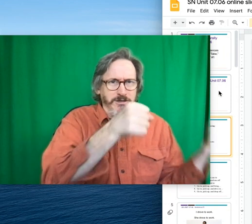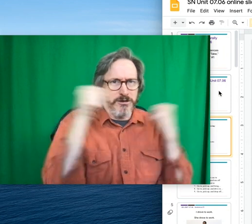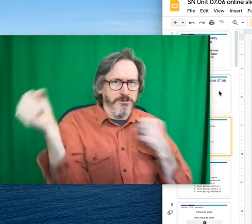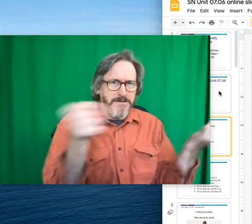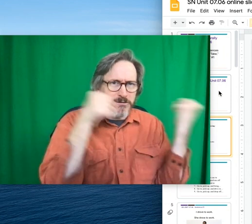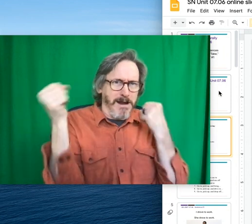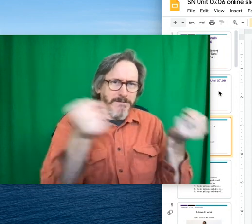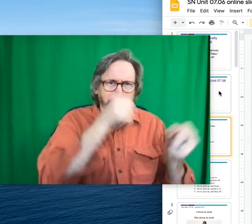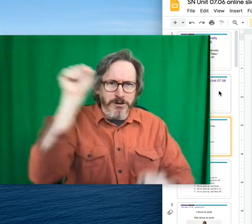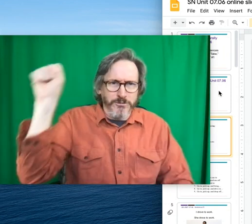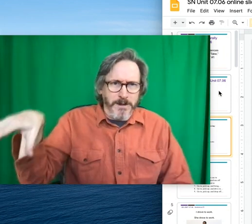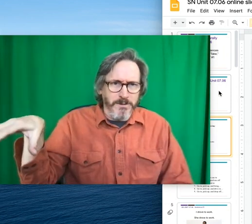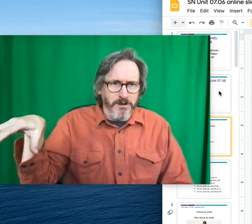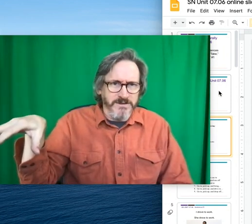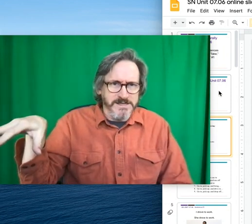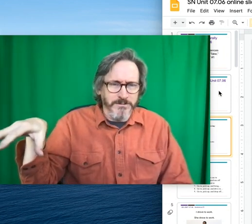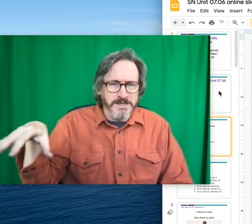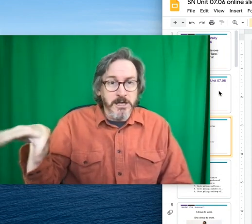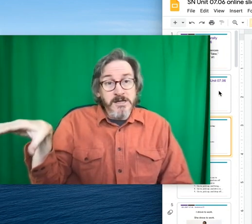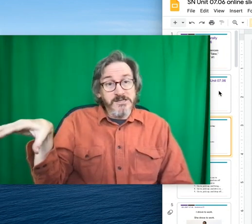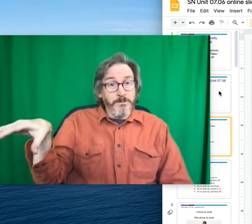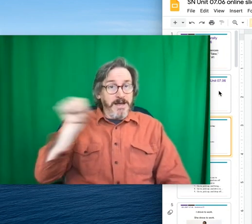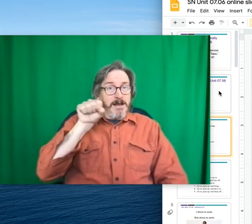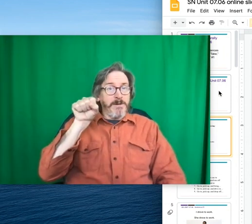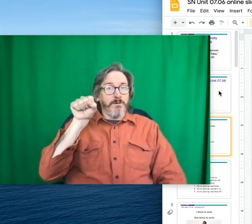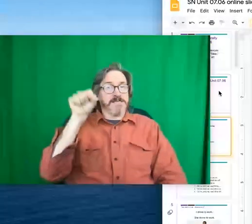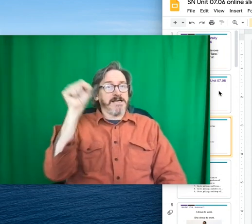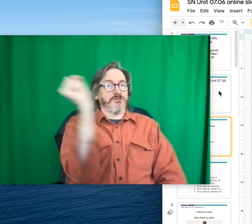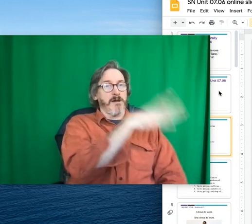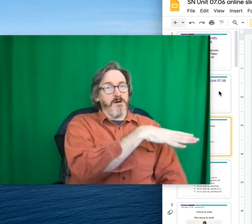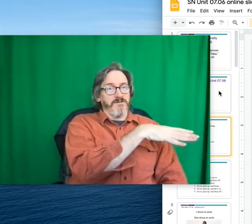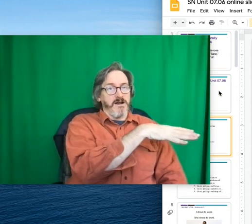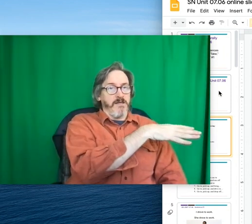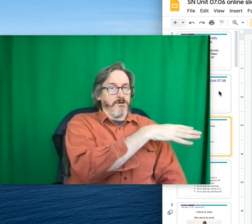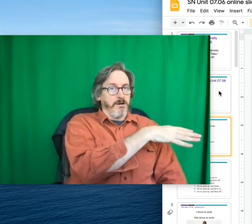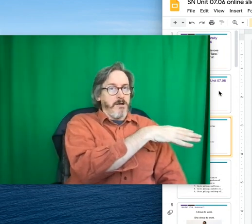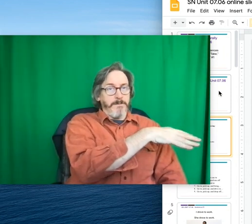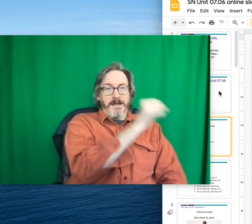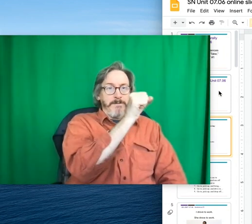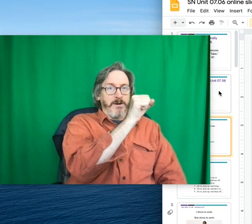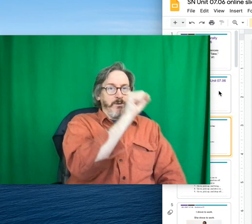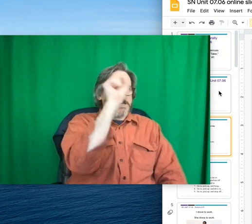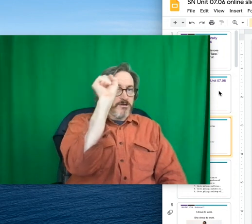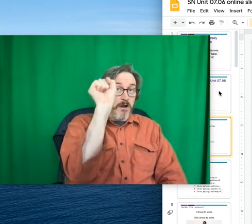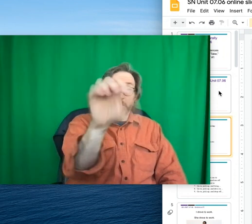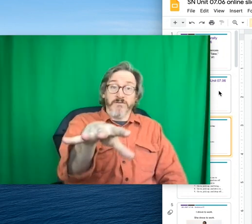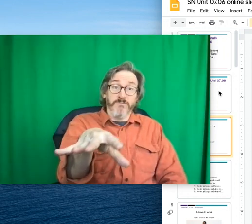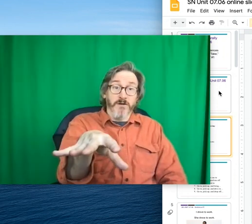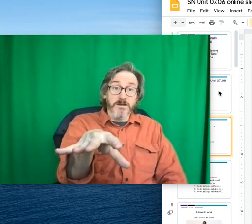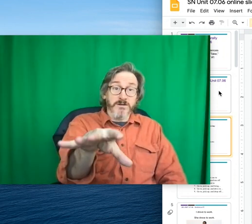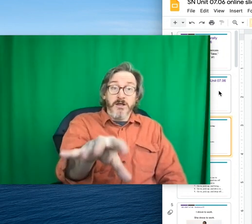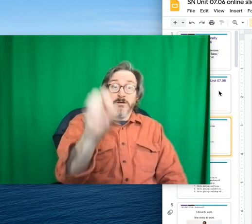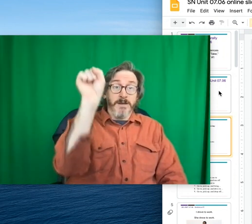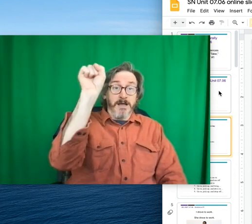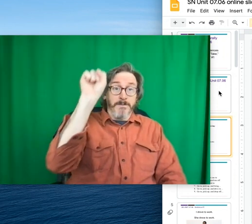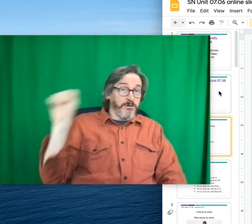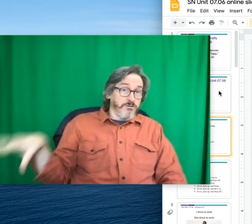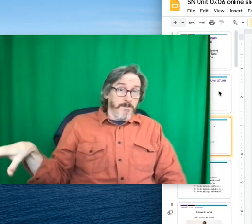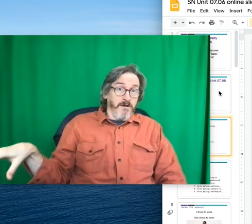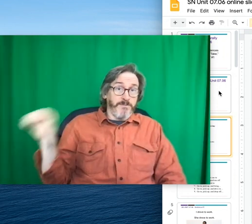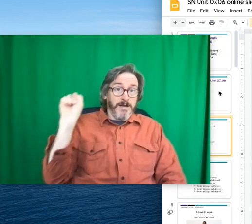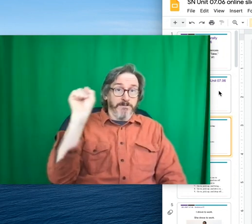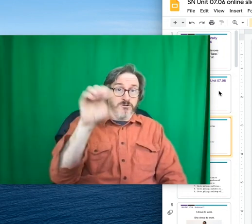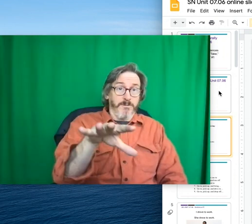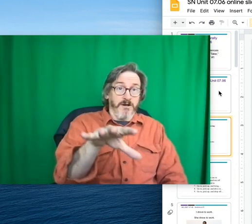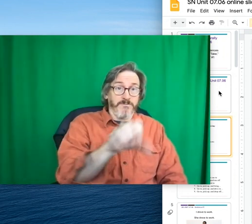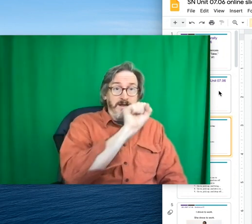you're, driving around and then you go drop them off in the same place. So pick up on one side, drop off on another. Pick up on one side, drop off in front, pick up, drop